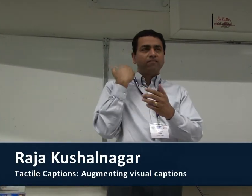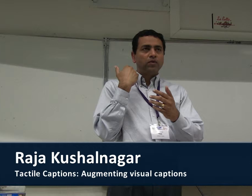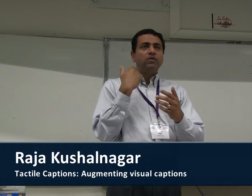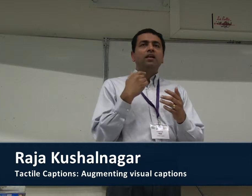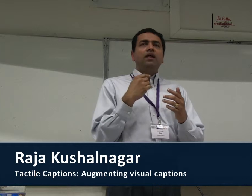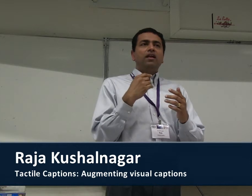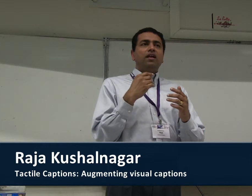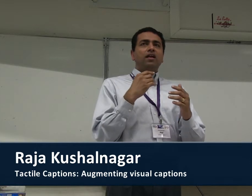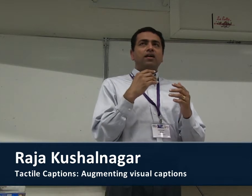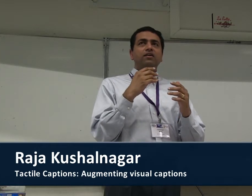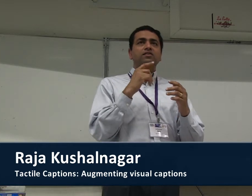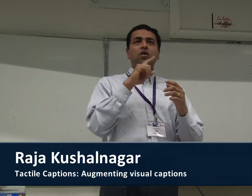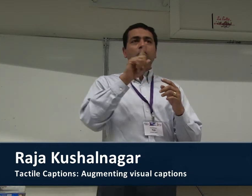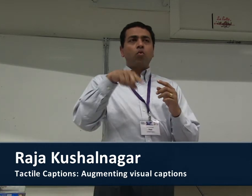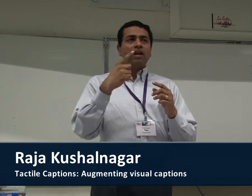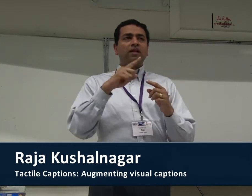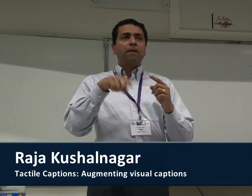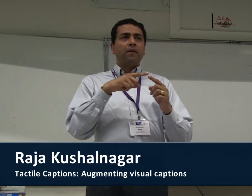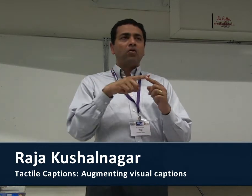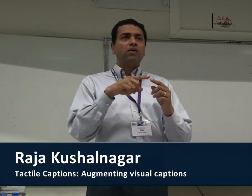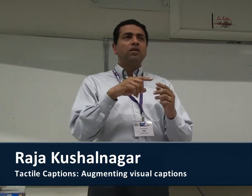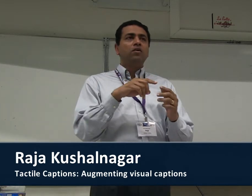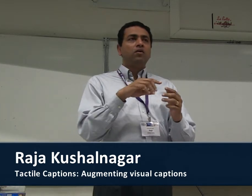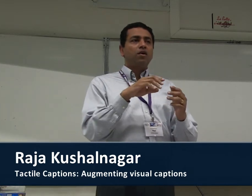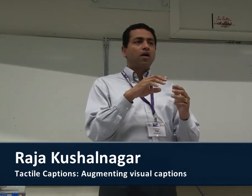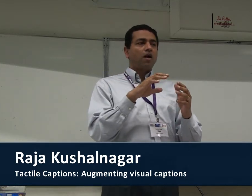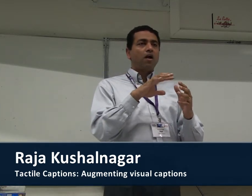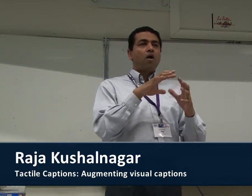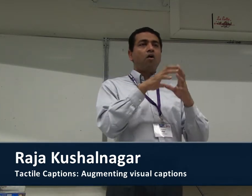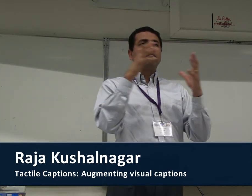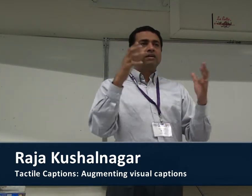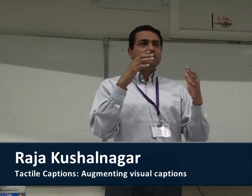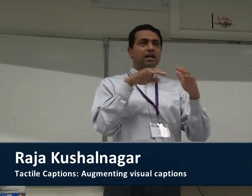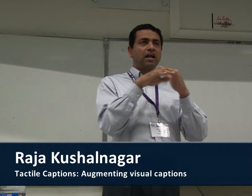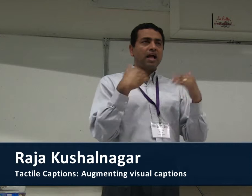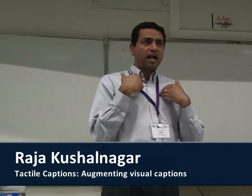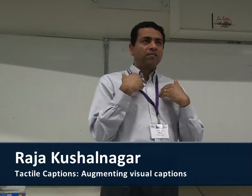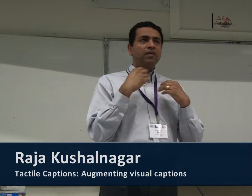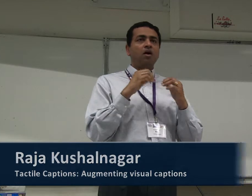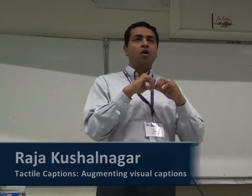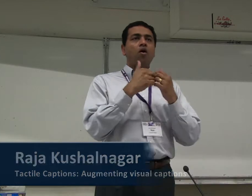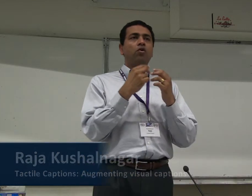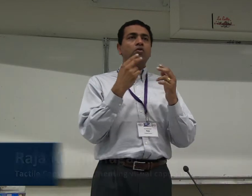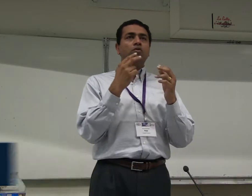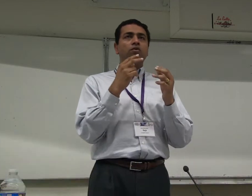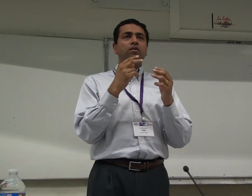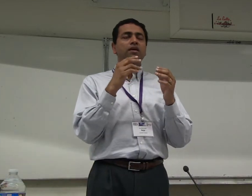usability is one thing, like has been already mentioned, which is not only about how much access you